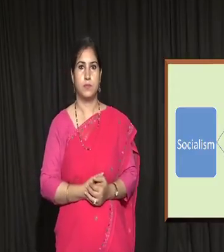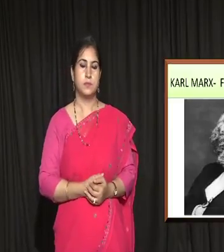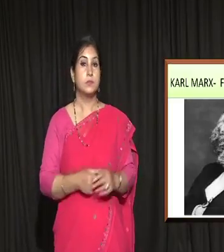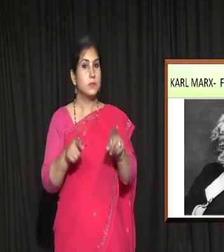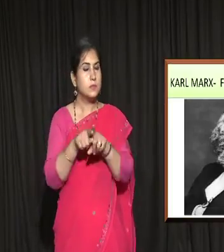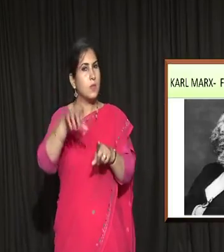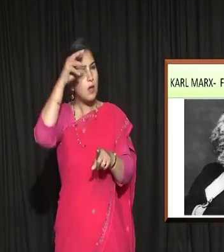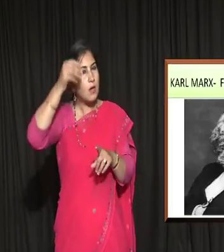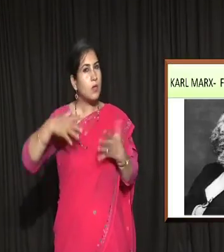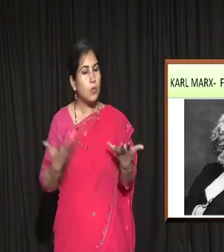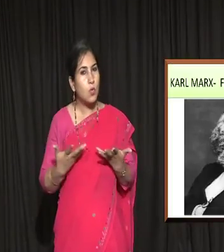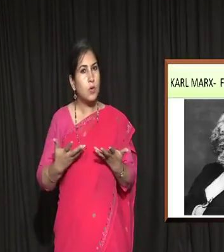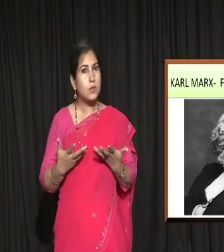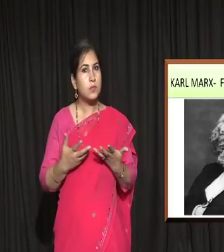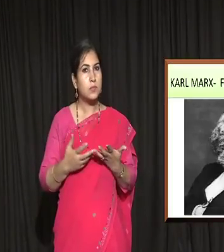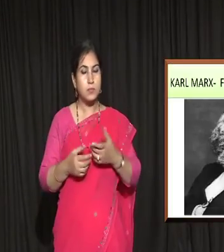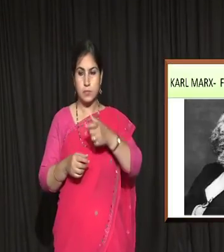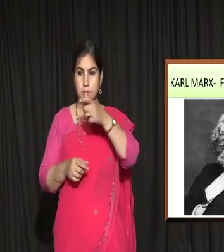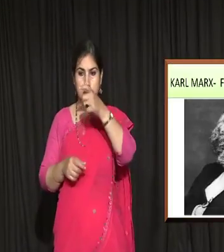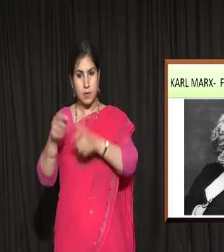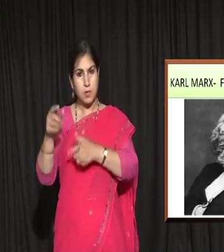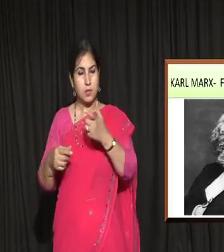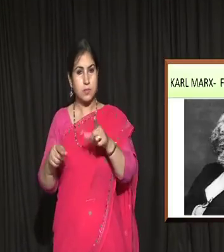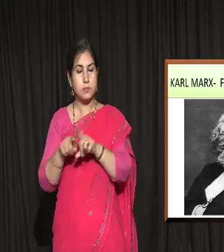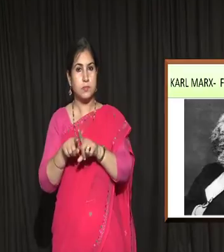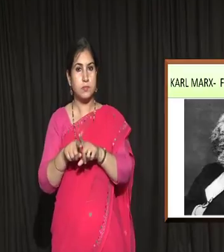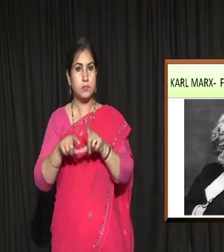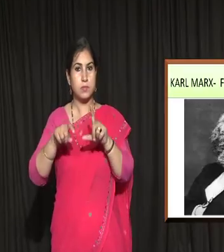We also learned about the contribution of Karl Marx